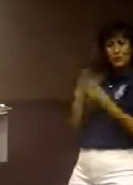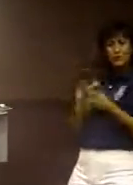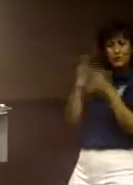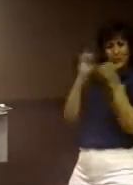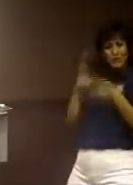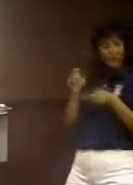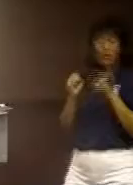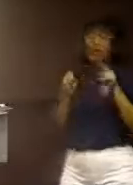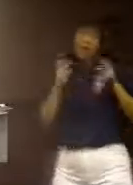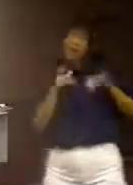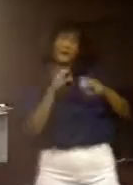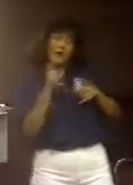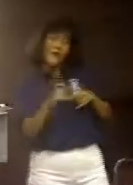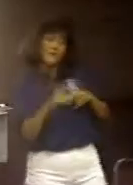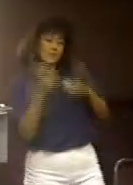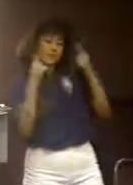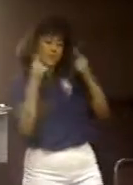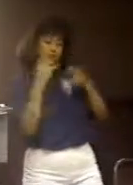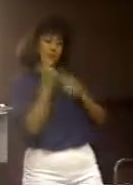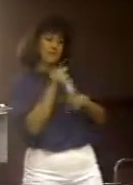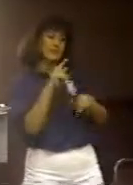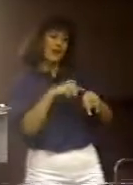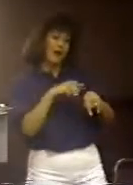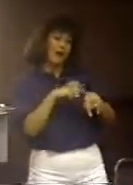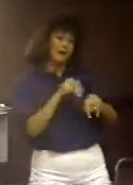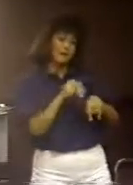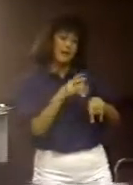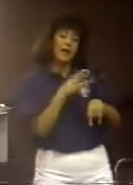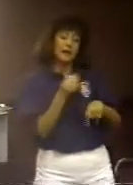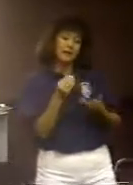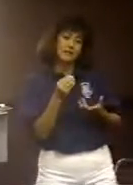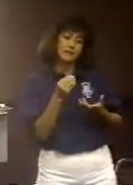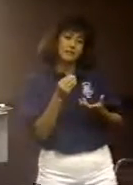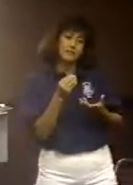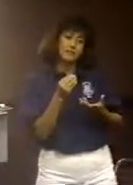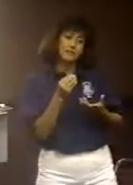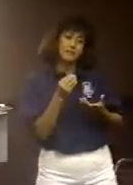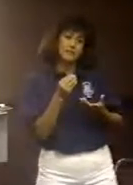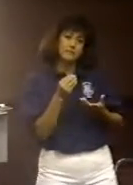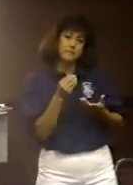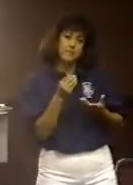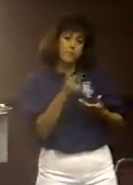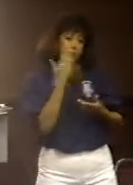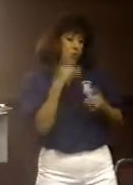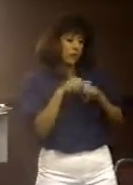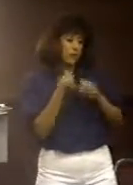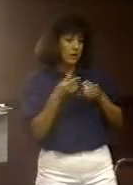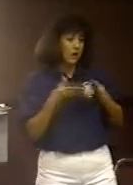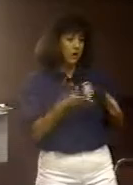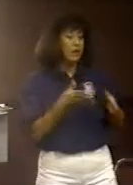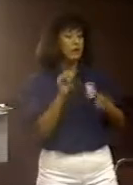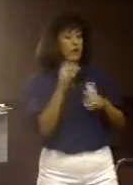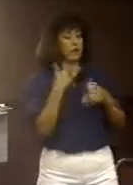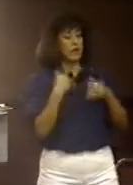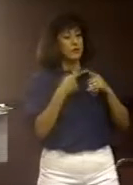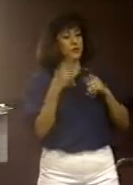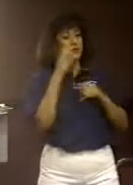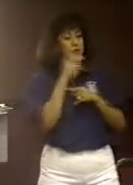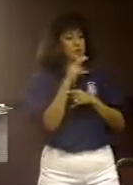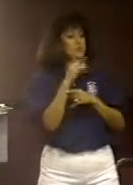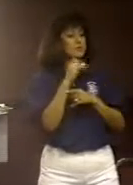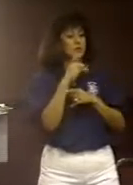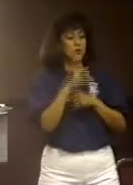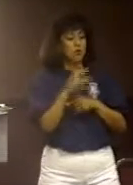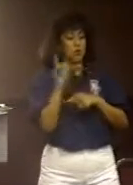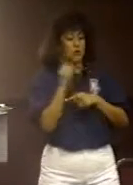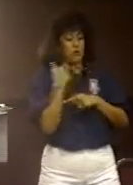Well, you have to kind of consider the times, and you know, in a way, you have to consider where we kind of